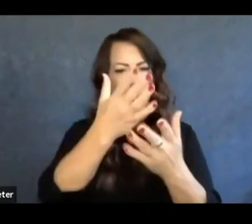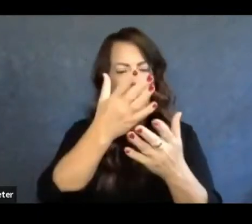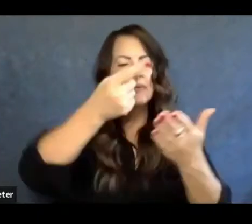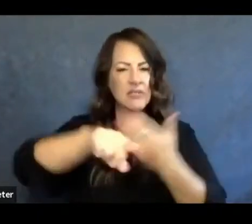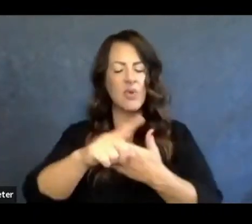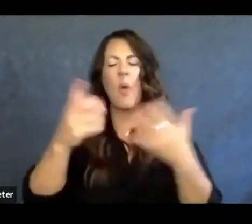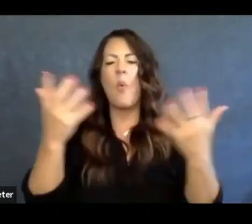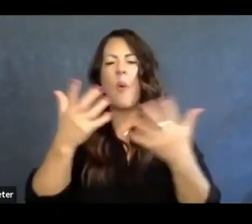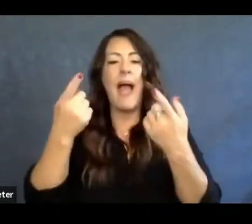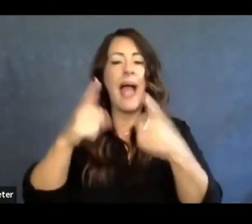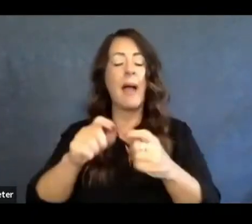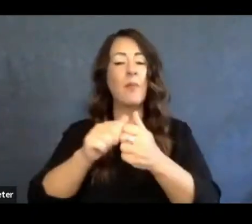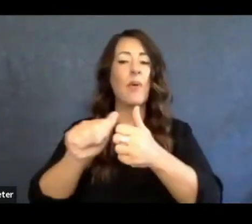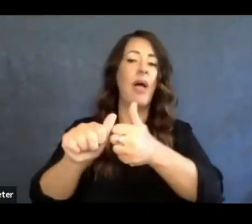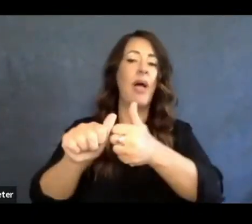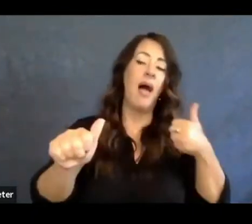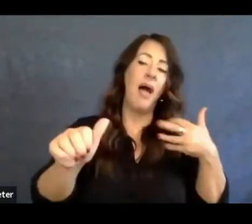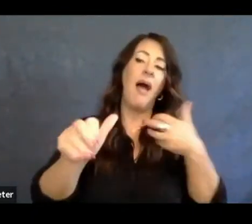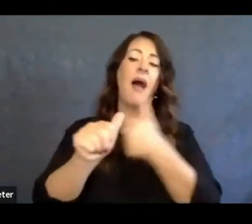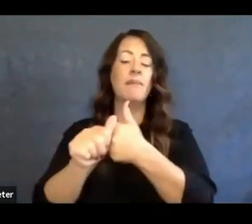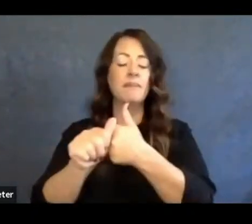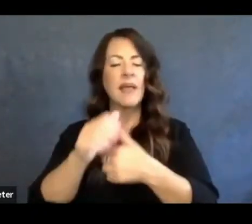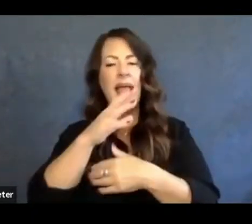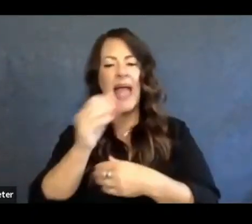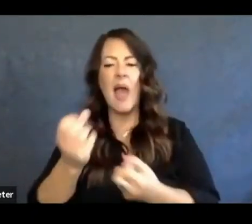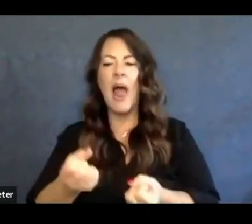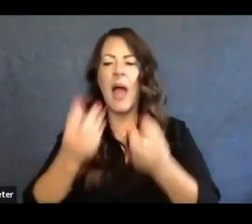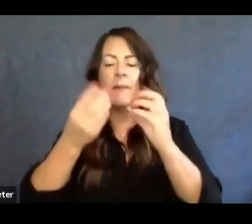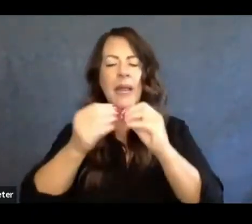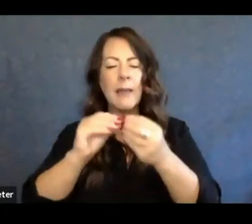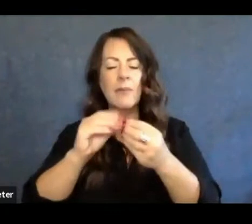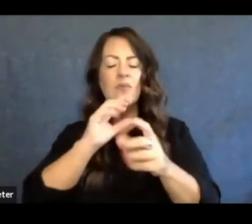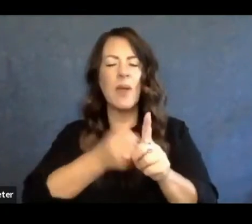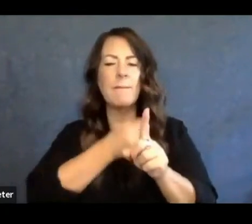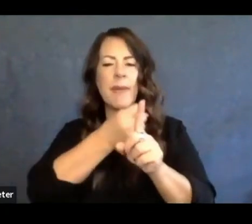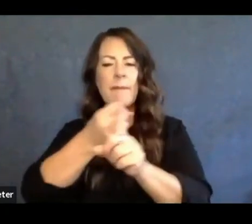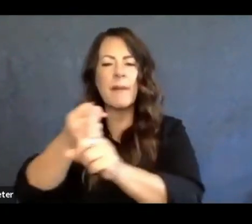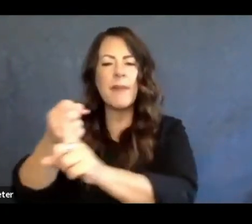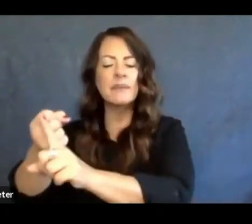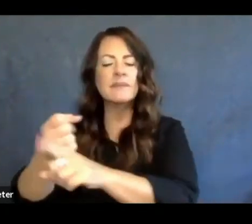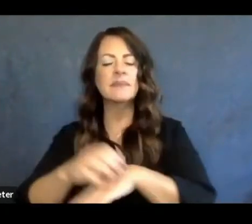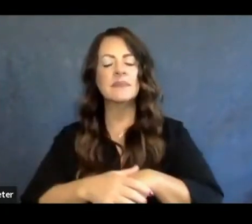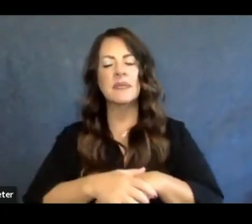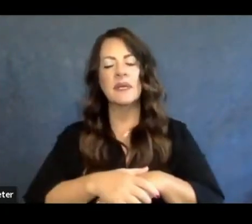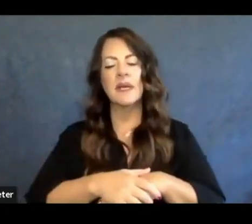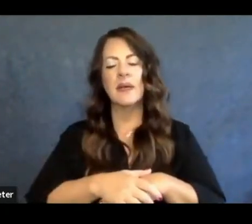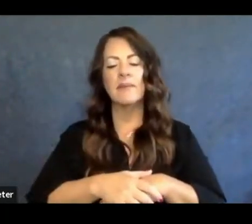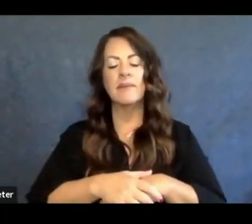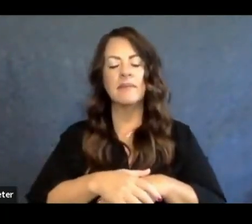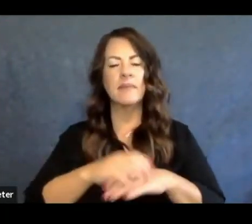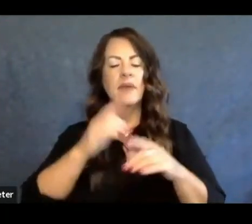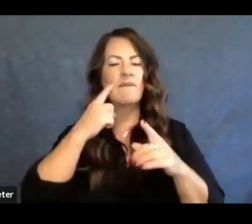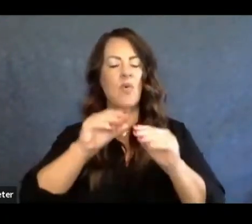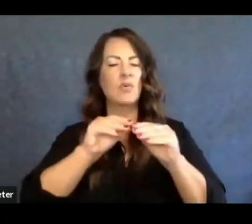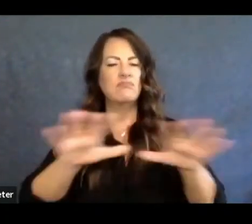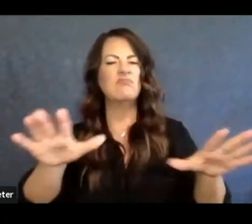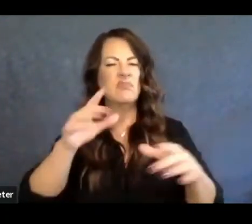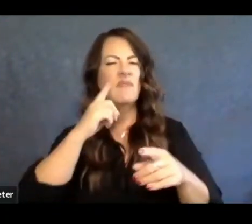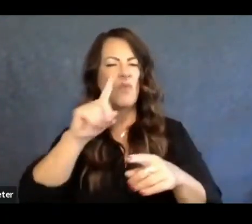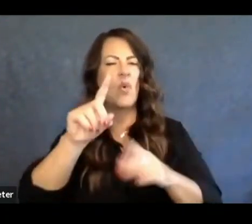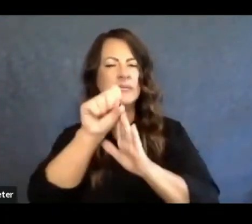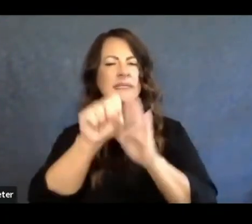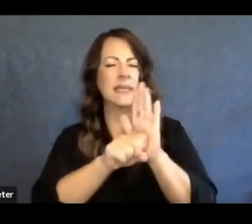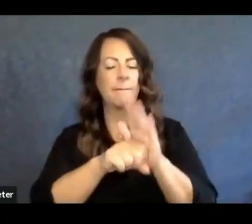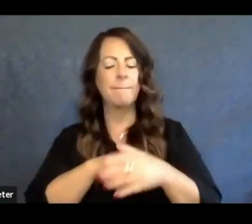what it meant in terms of cases and how it impacts the broader sense of transmission across the state.